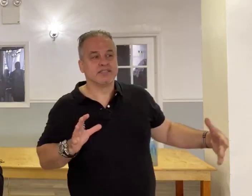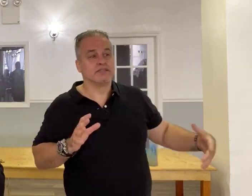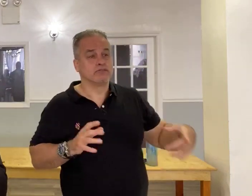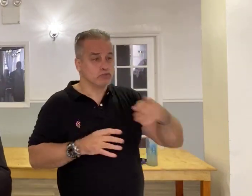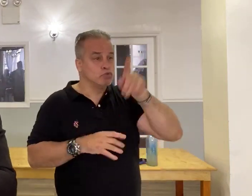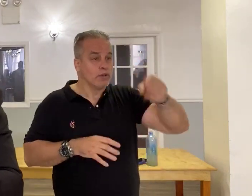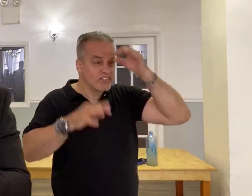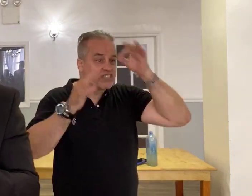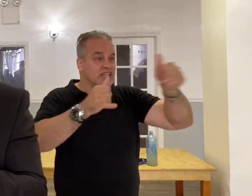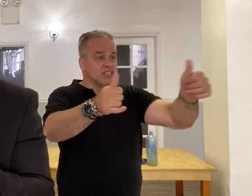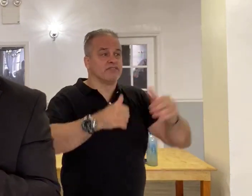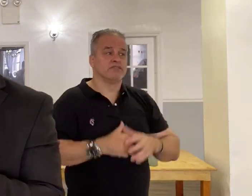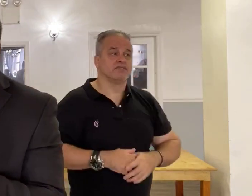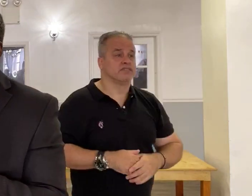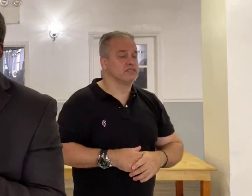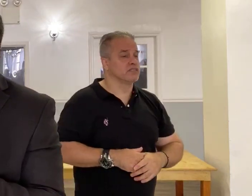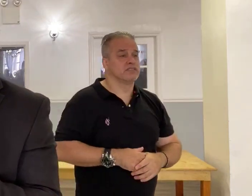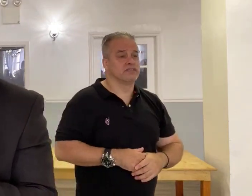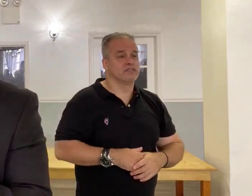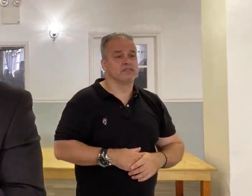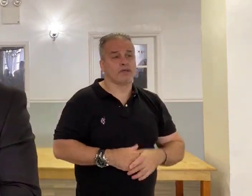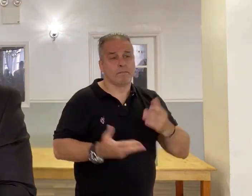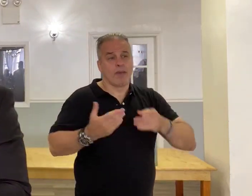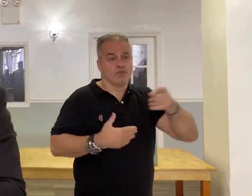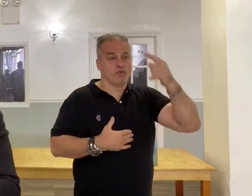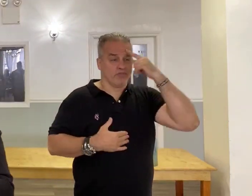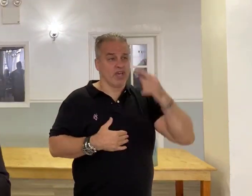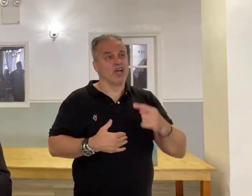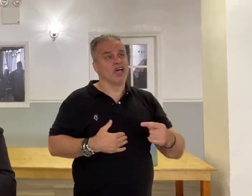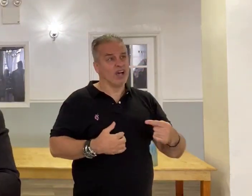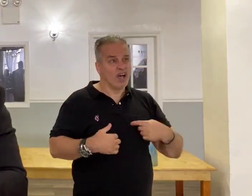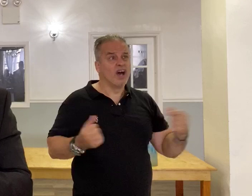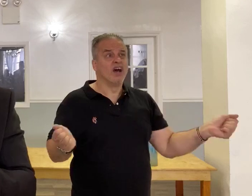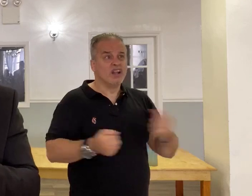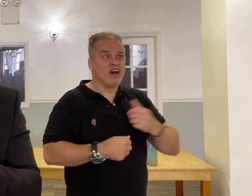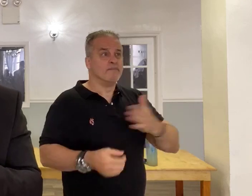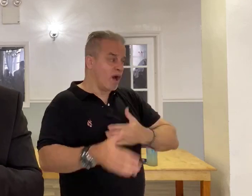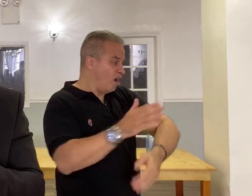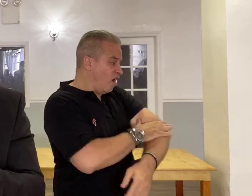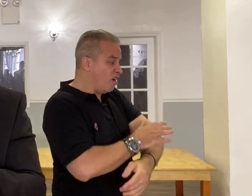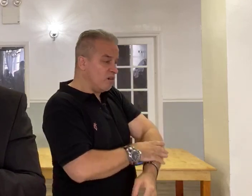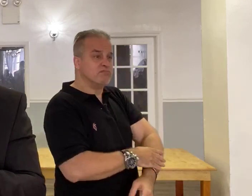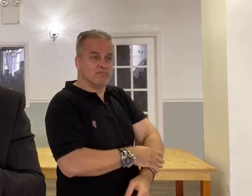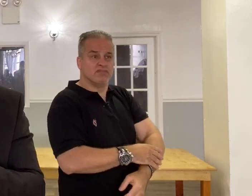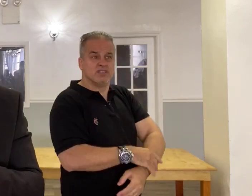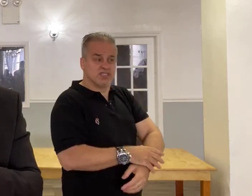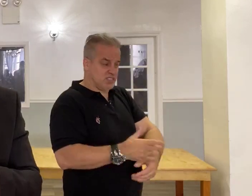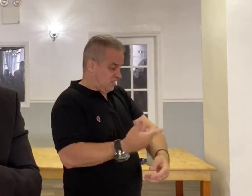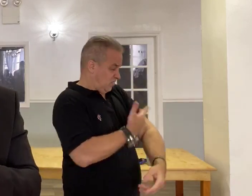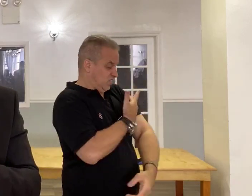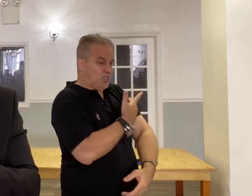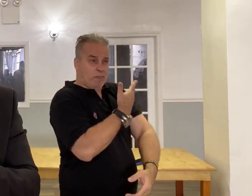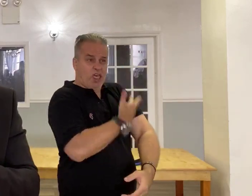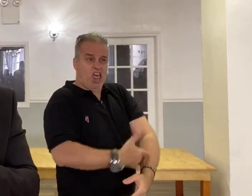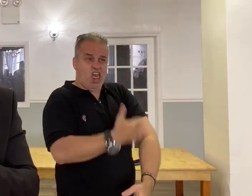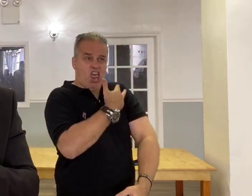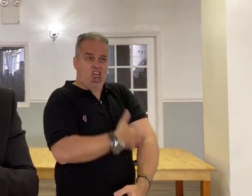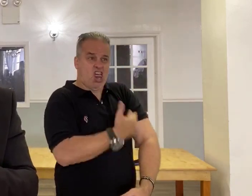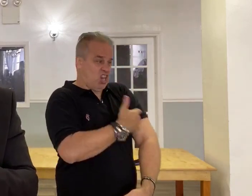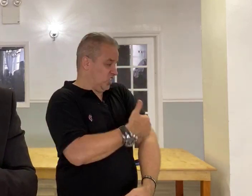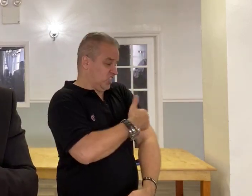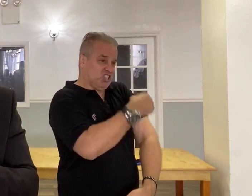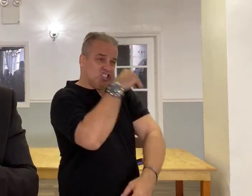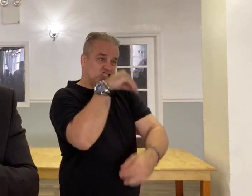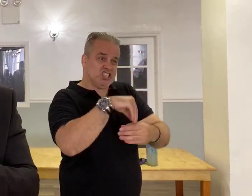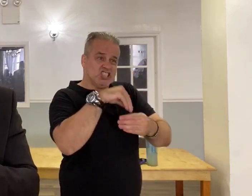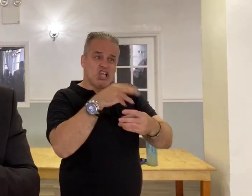no, you love your arm. Keep it. Keep it. It's bleeding. Bone is